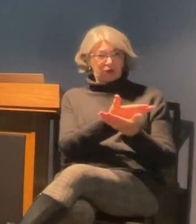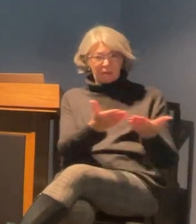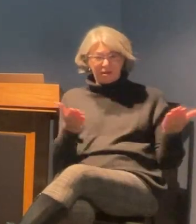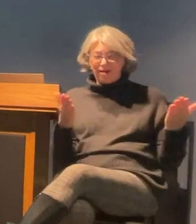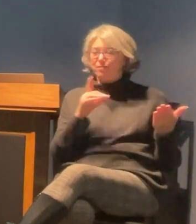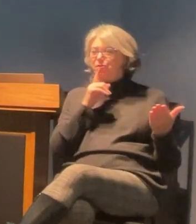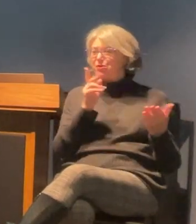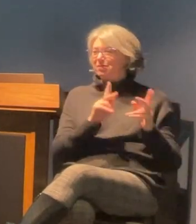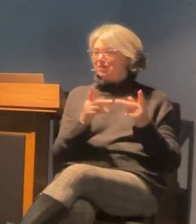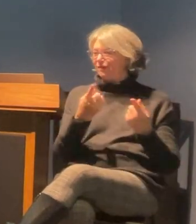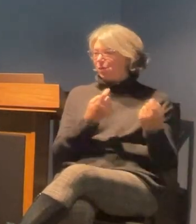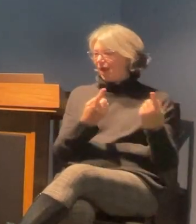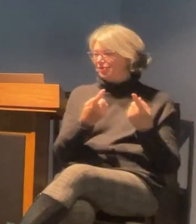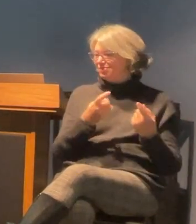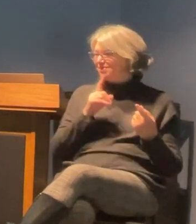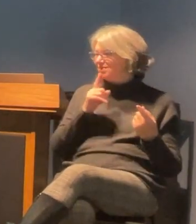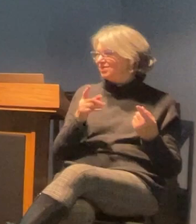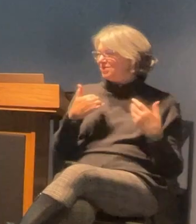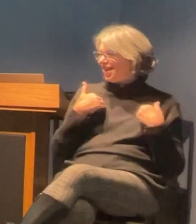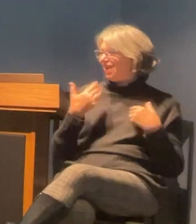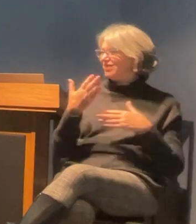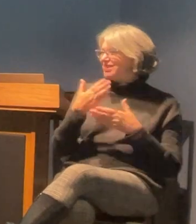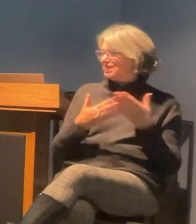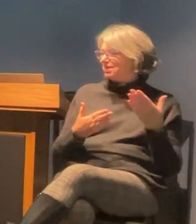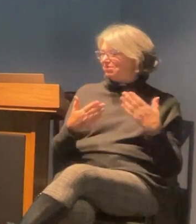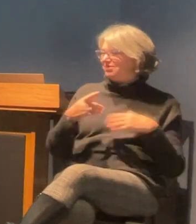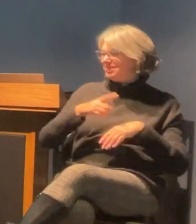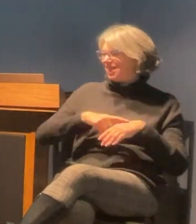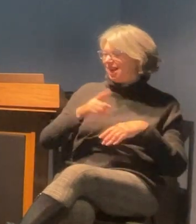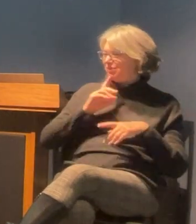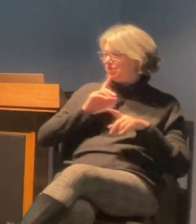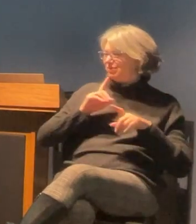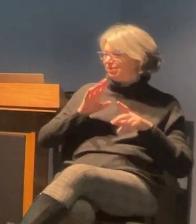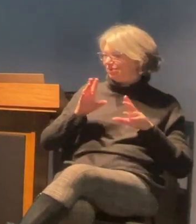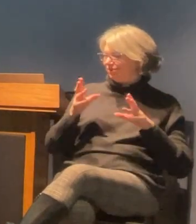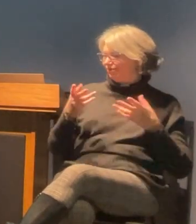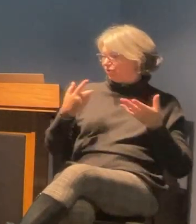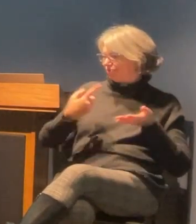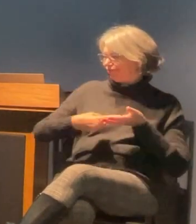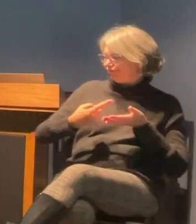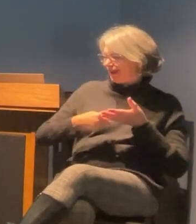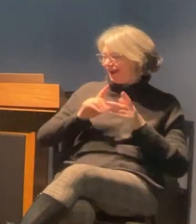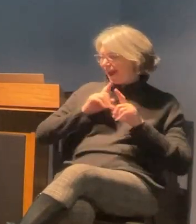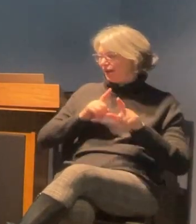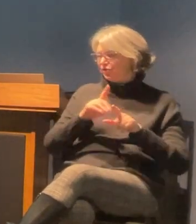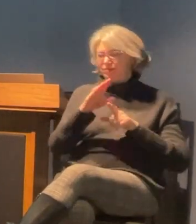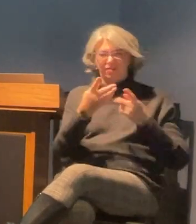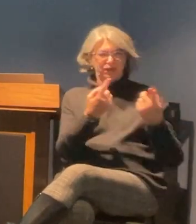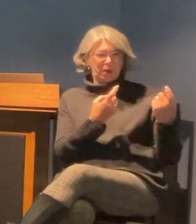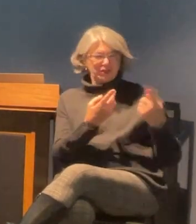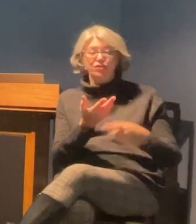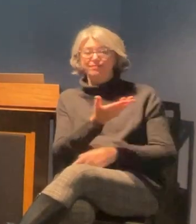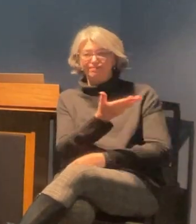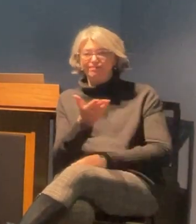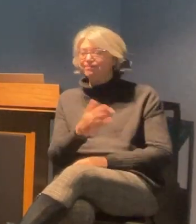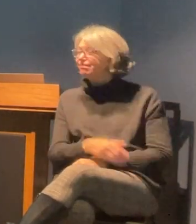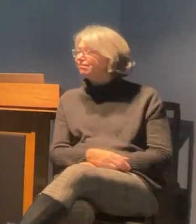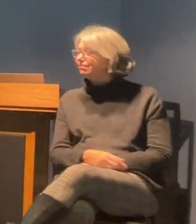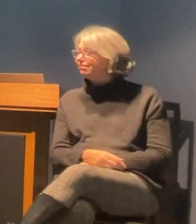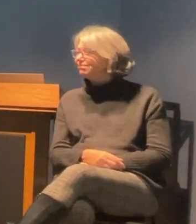have questions. So I want to make sure we have some time to talk about, to answer people's questions.